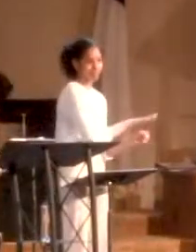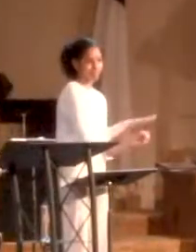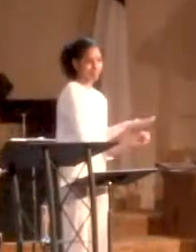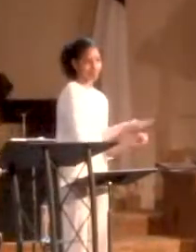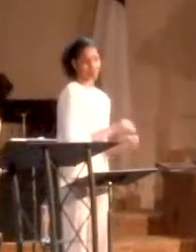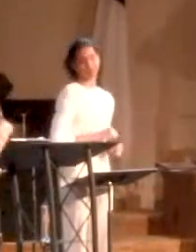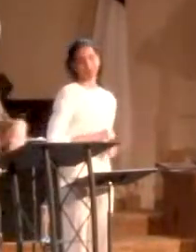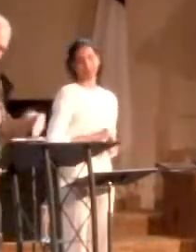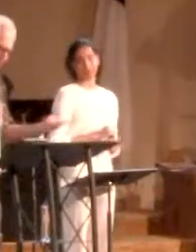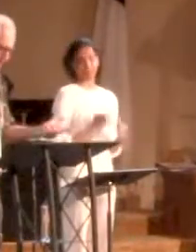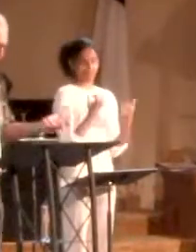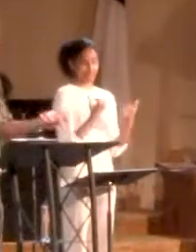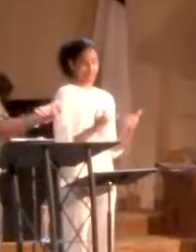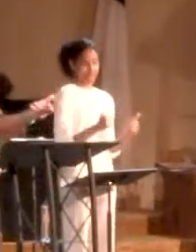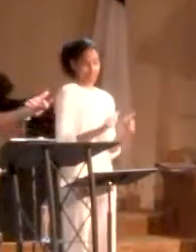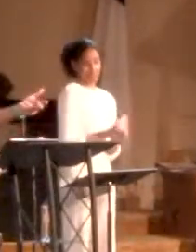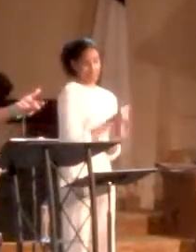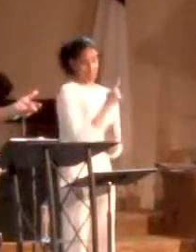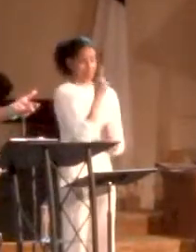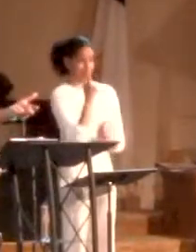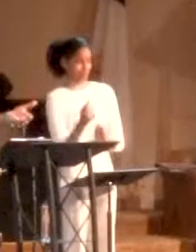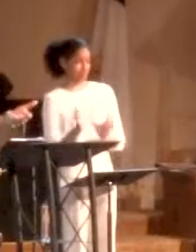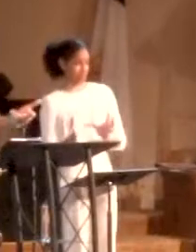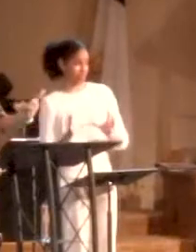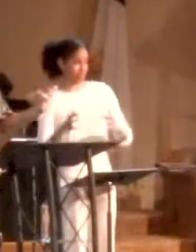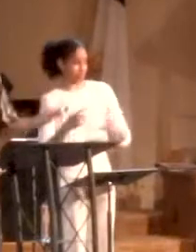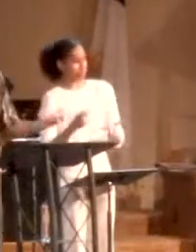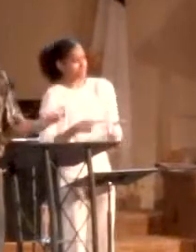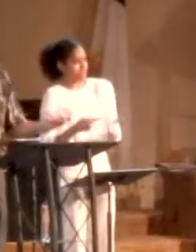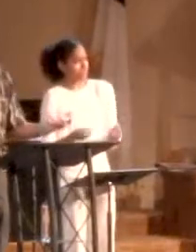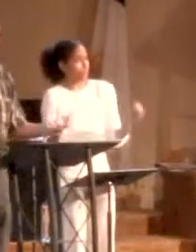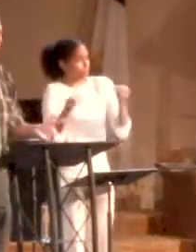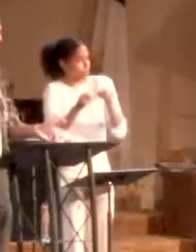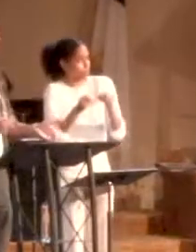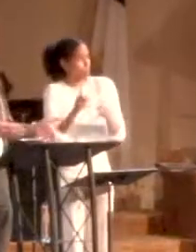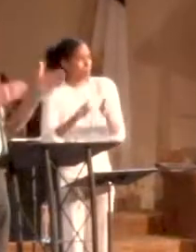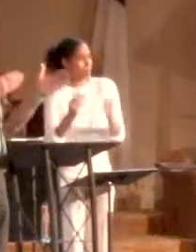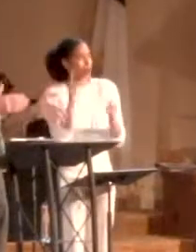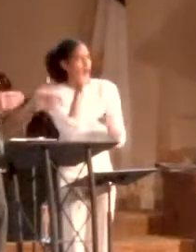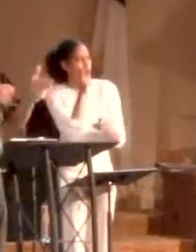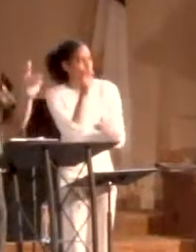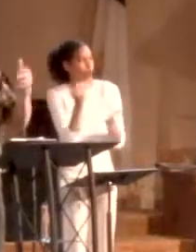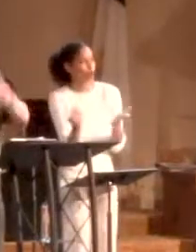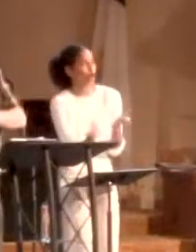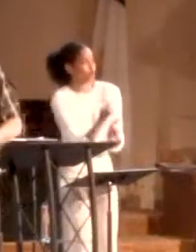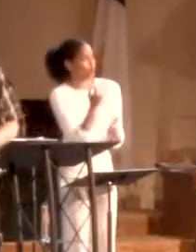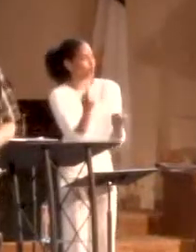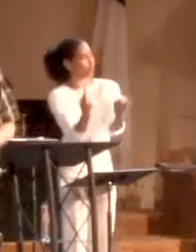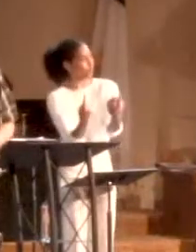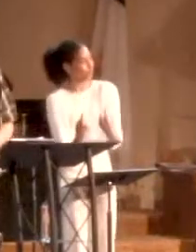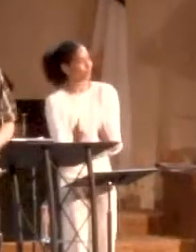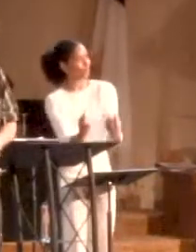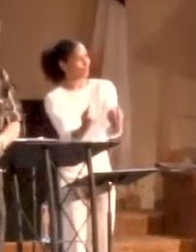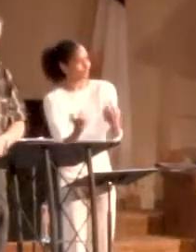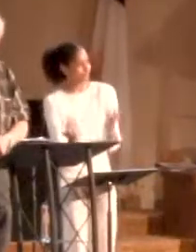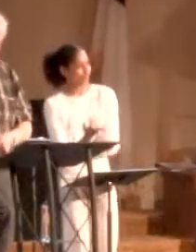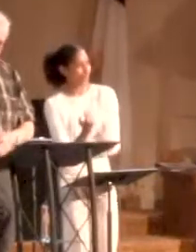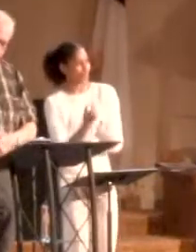And then there's a handful, or sometimes more, of newcomers who are not from here